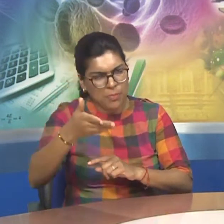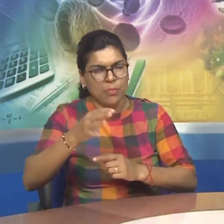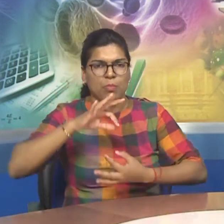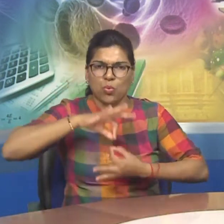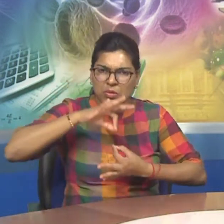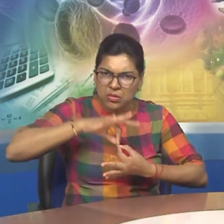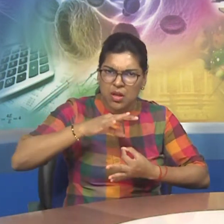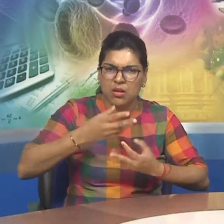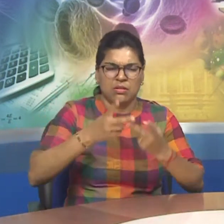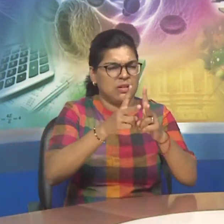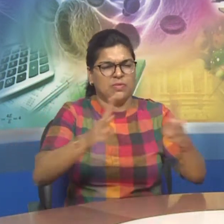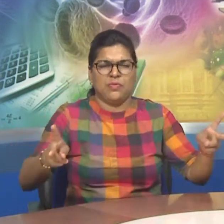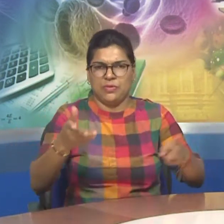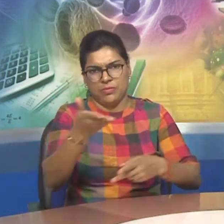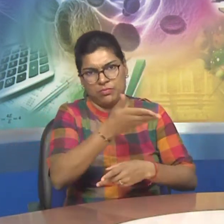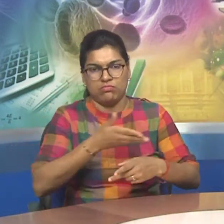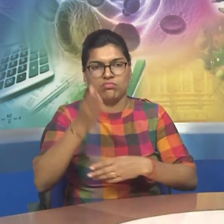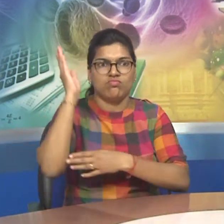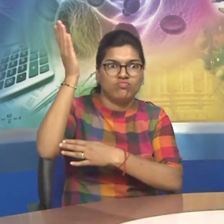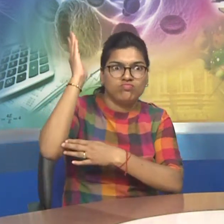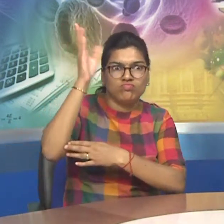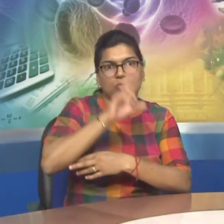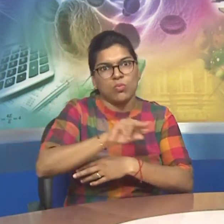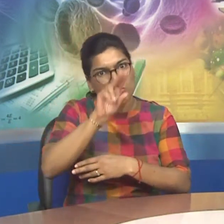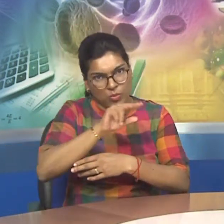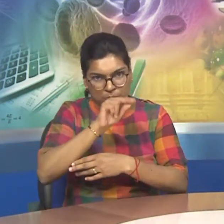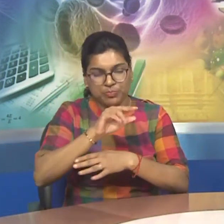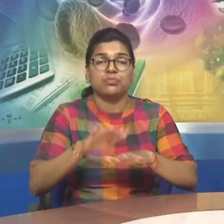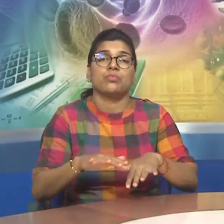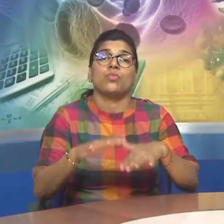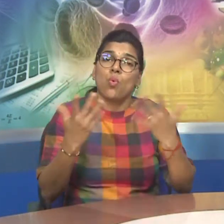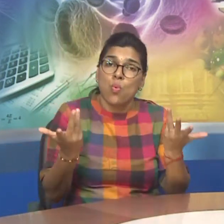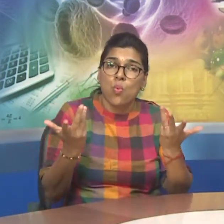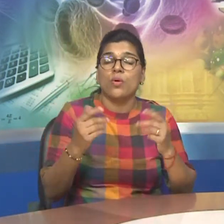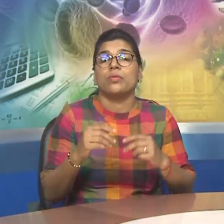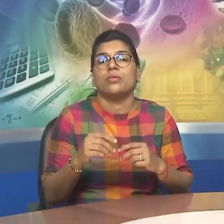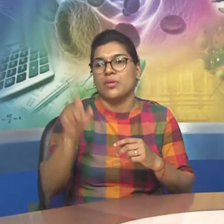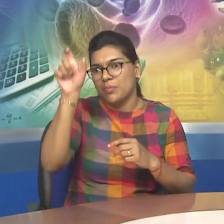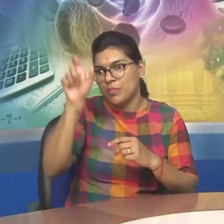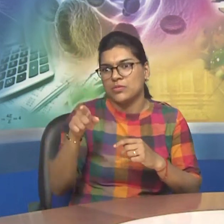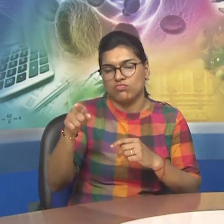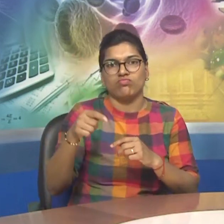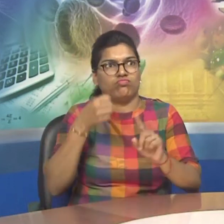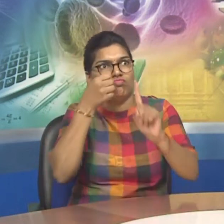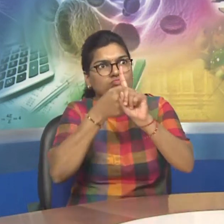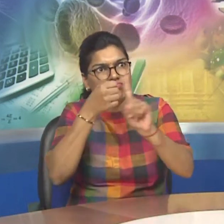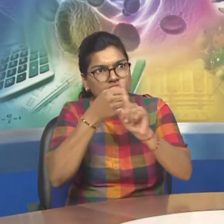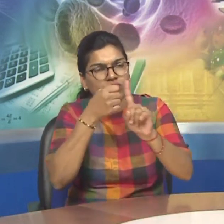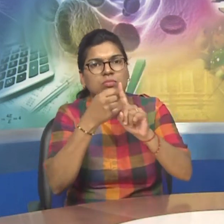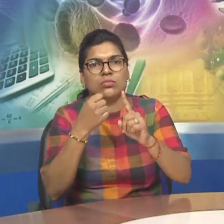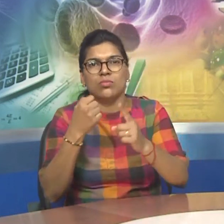preachers have always emphasized the need for controlling strong